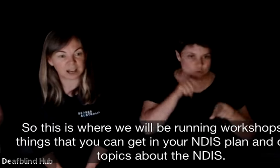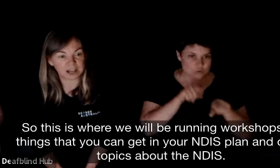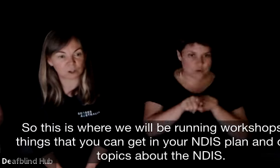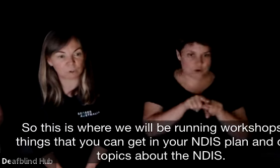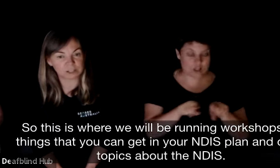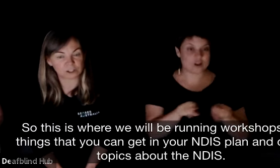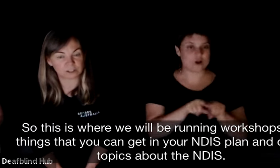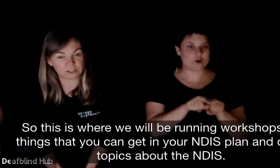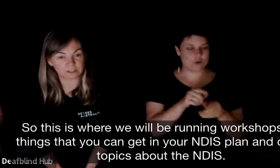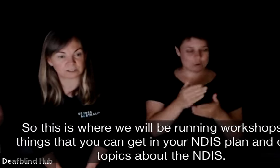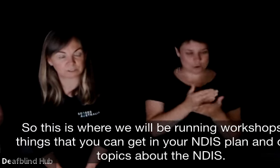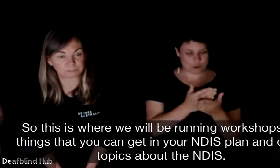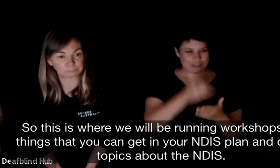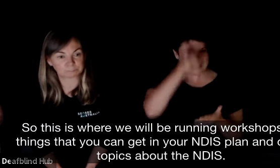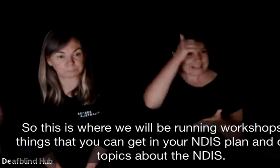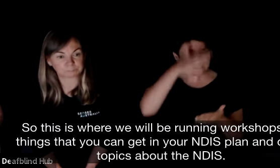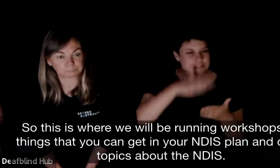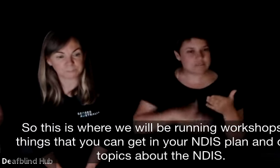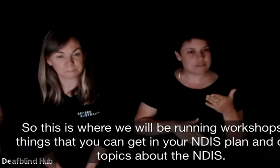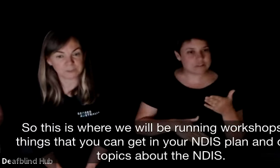and ask questions.